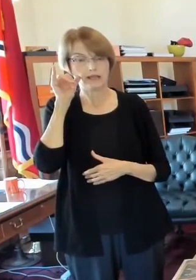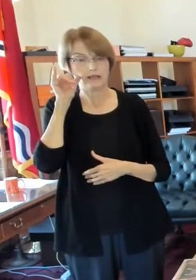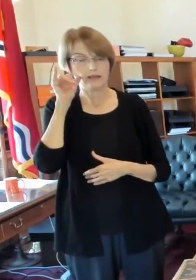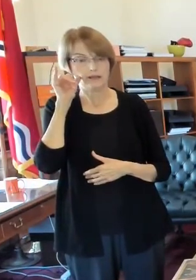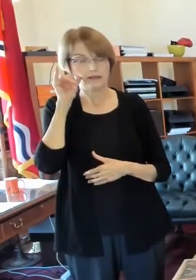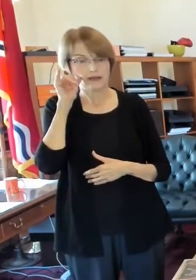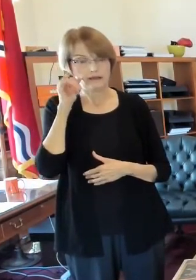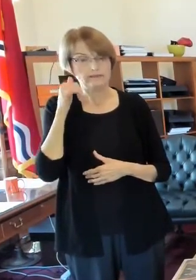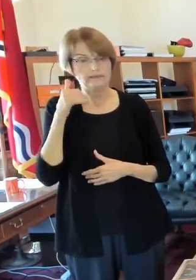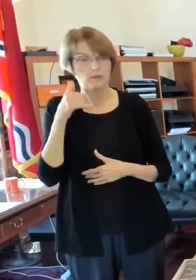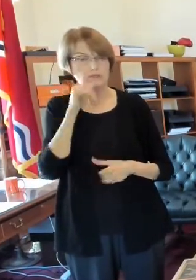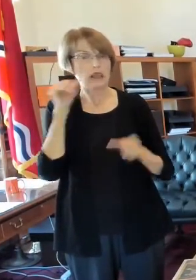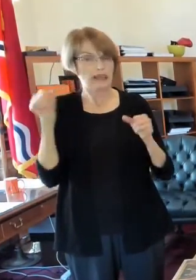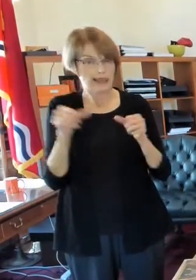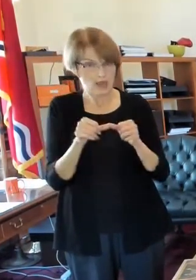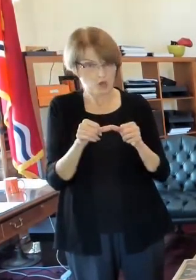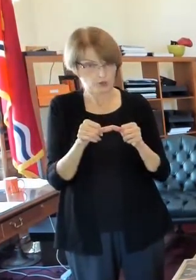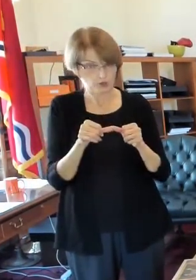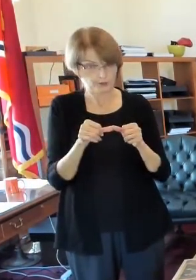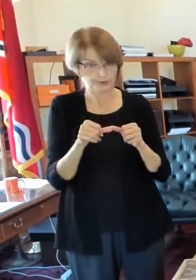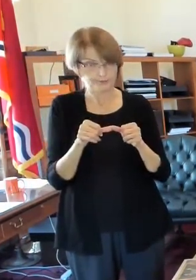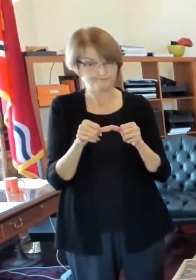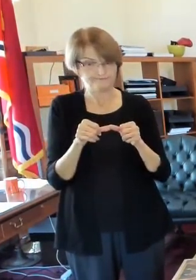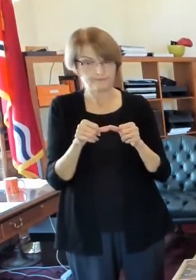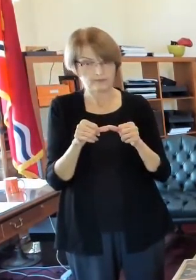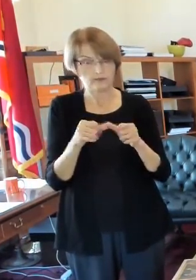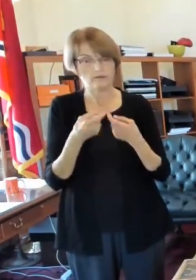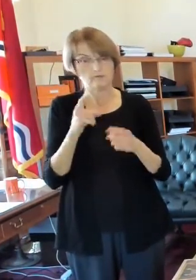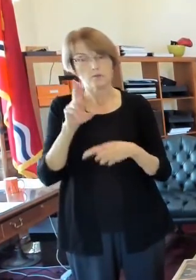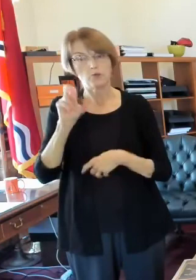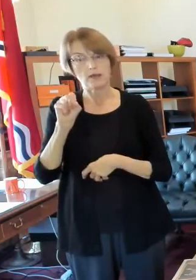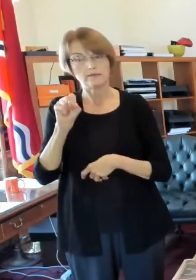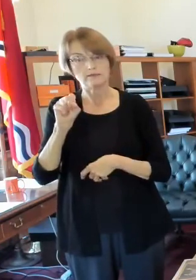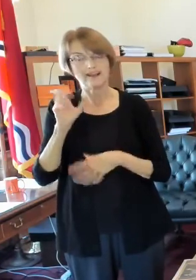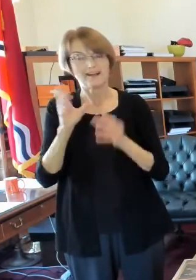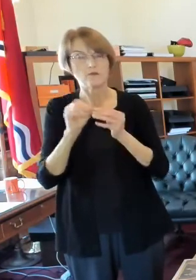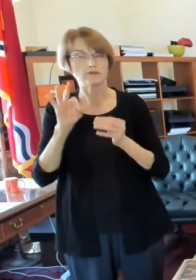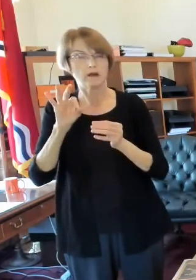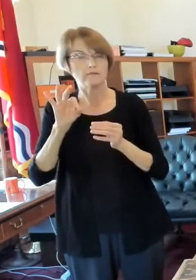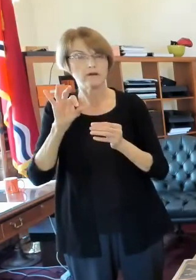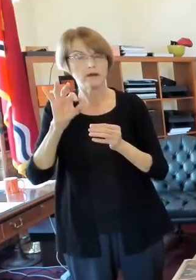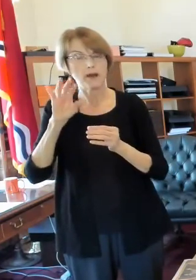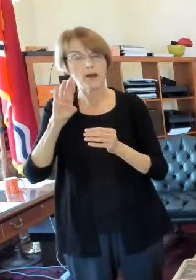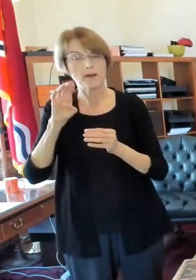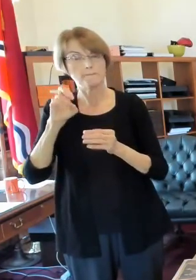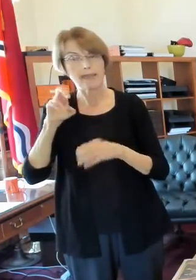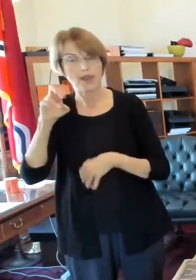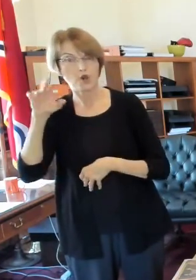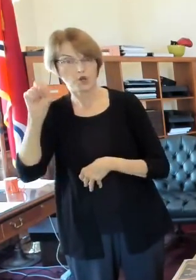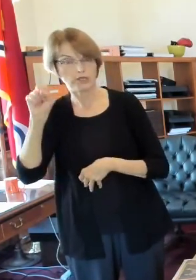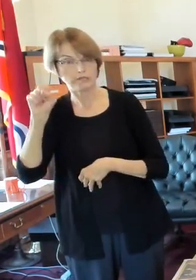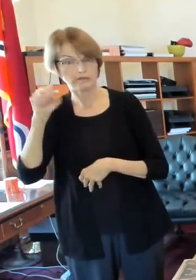a letter that is being circulated by the U.S. Conference of Mayors, which I'm a part of that group.